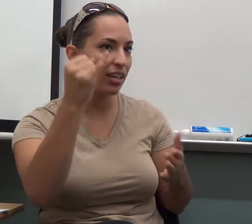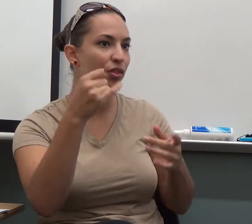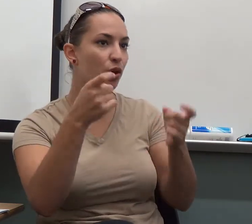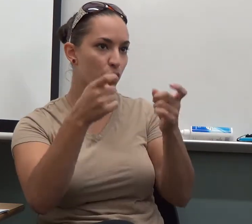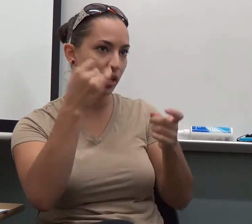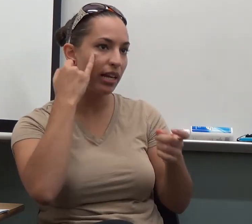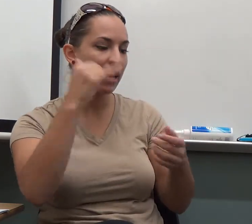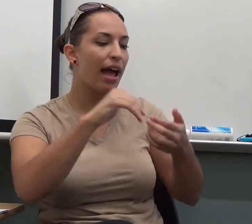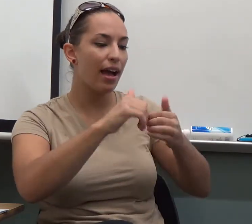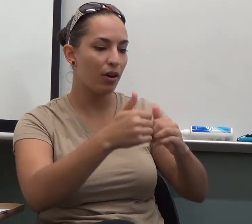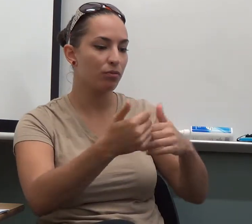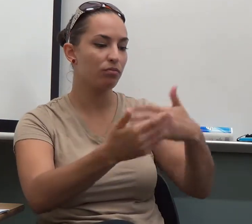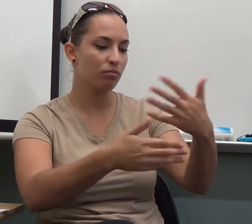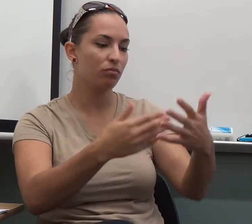it will also include